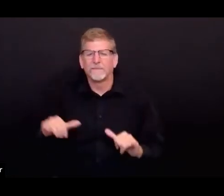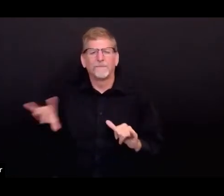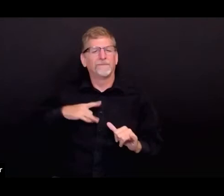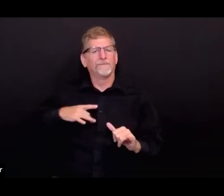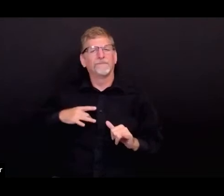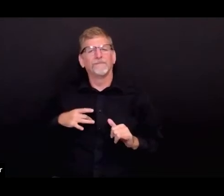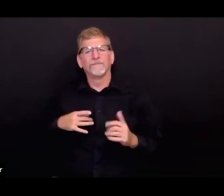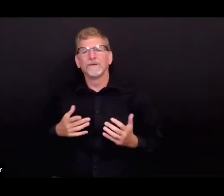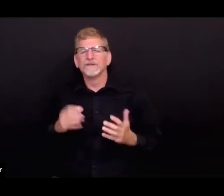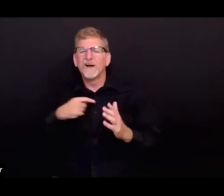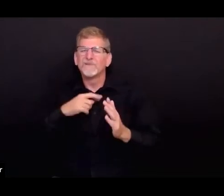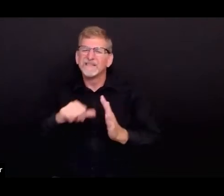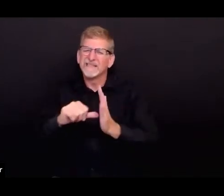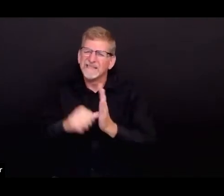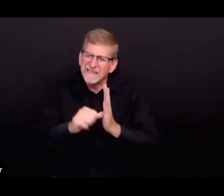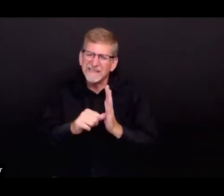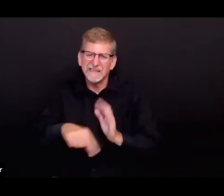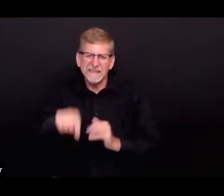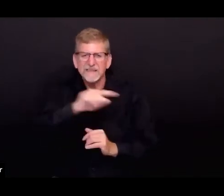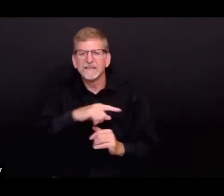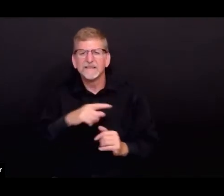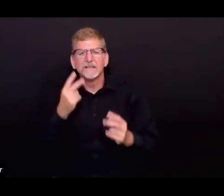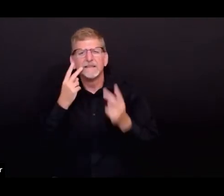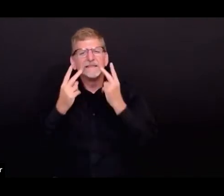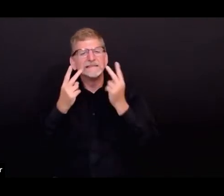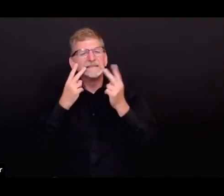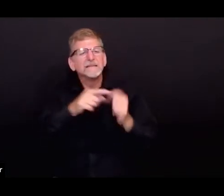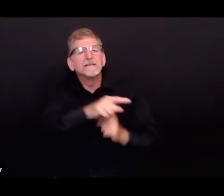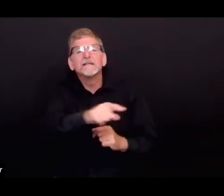seeing happening is that now we need to buckle down and get it right.